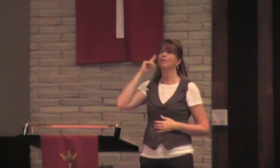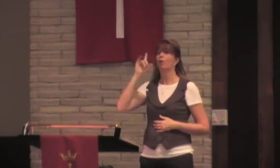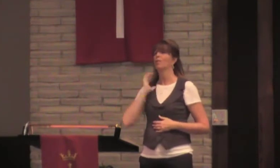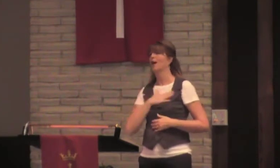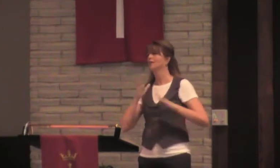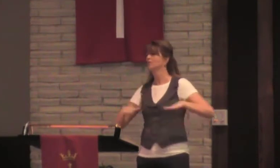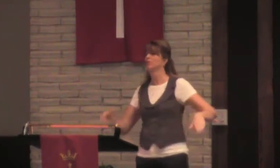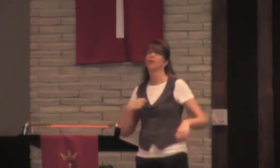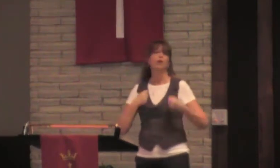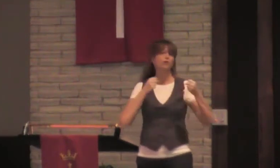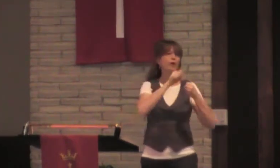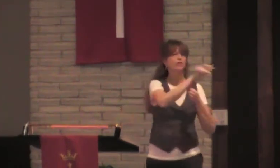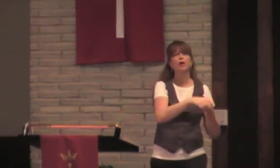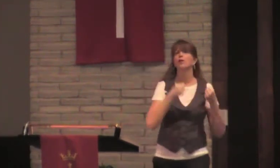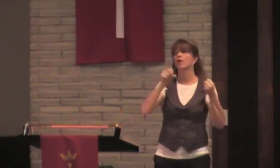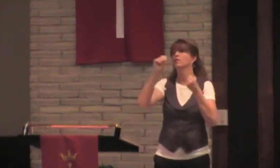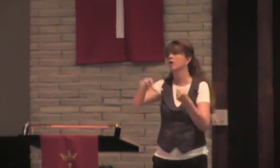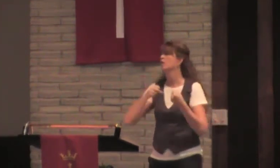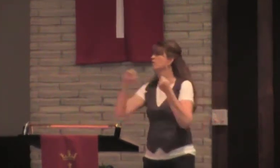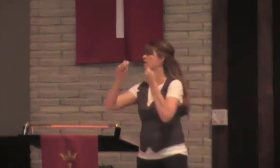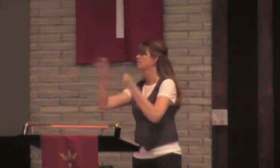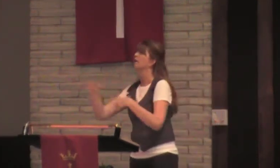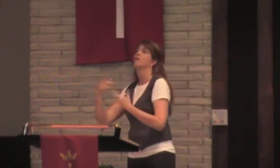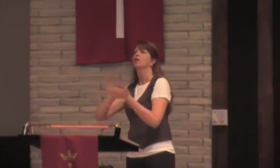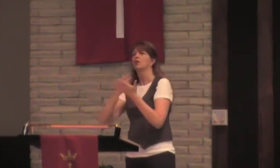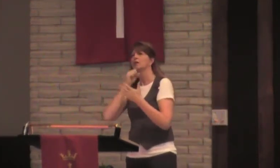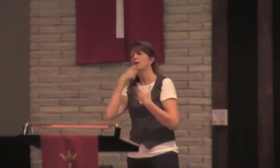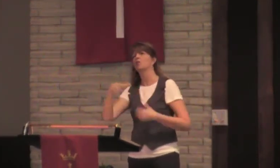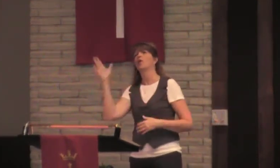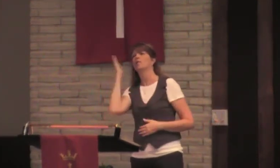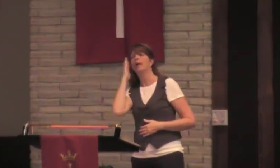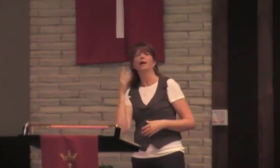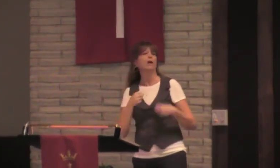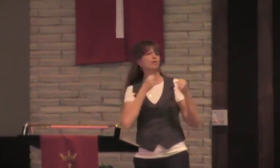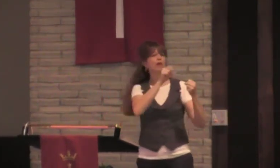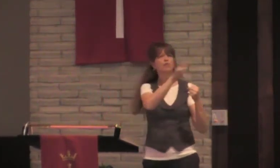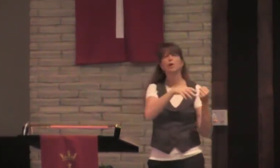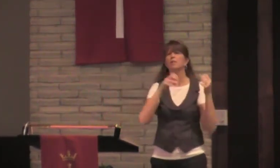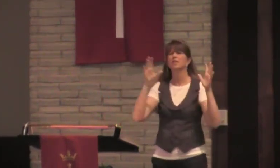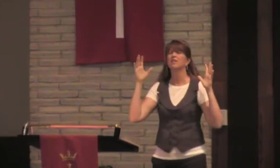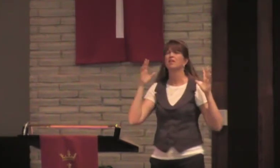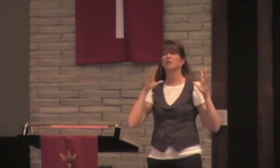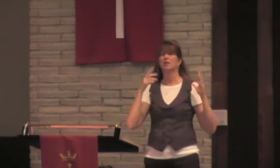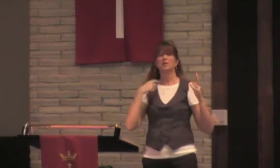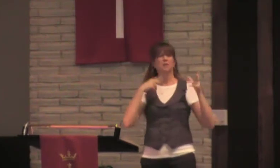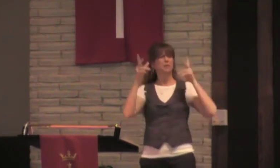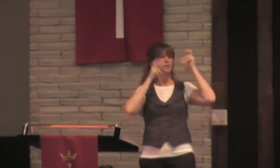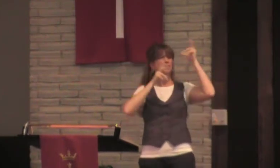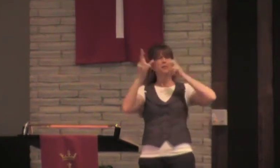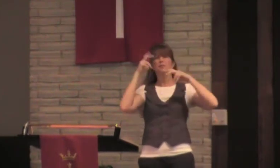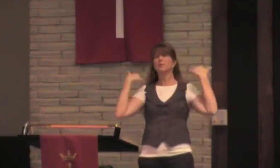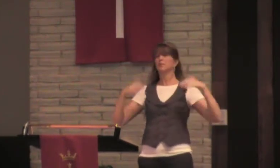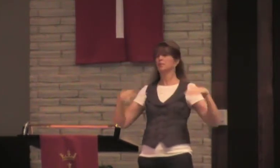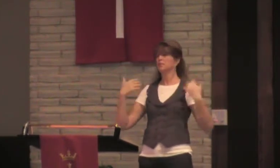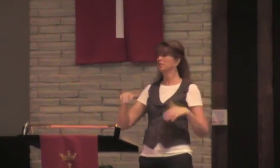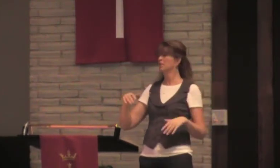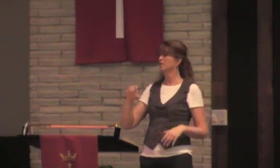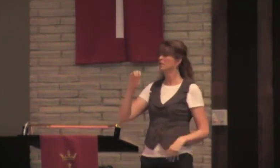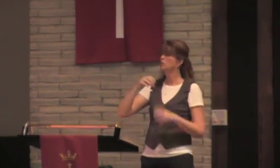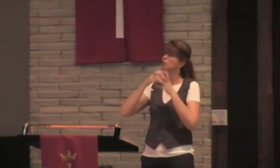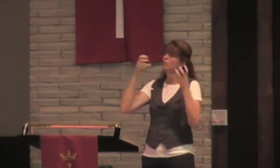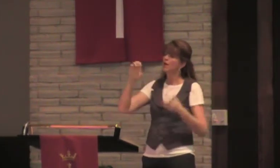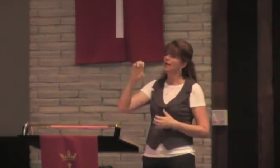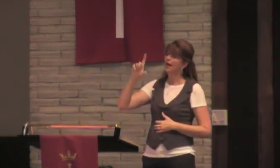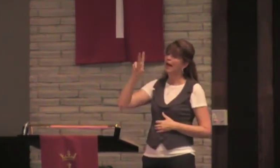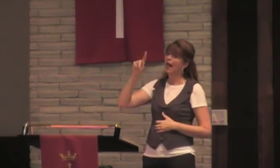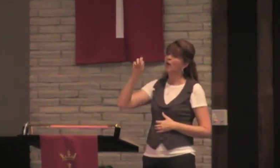will say, oh, I'm a taxi for my children, I drive them here, I drive them there, I cook supper, I go to bed, I drive them here. I keep hearing